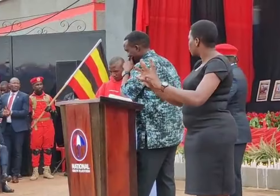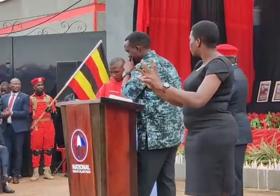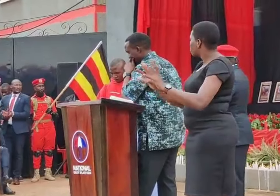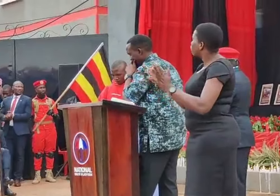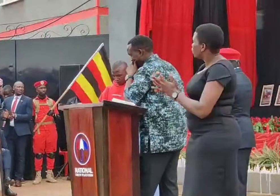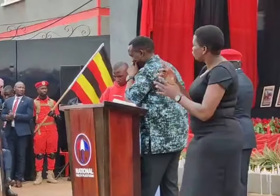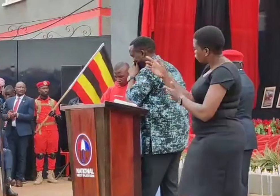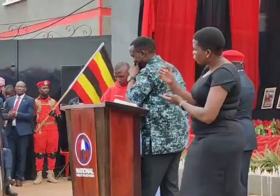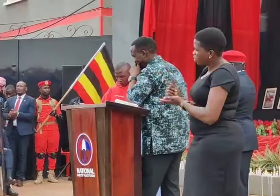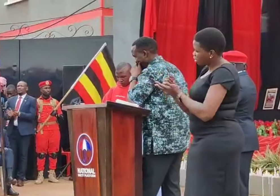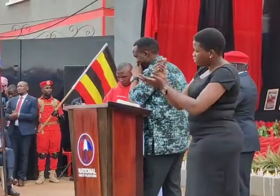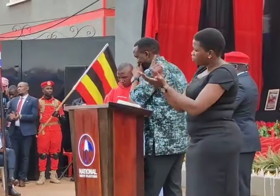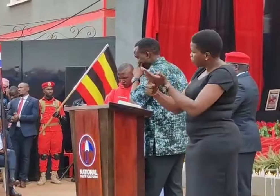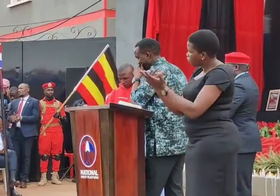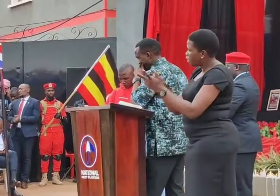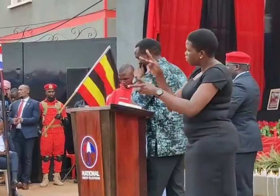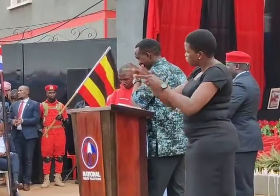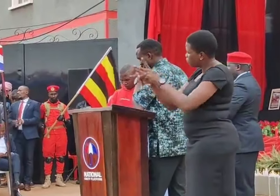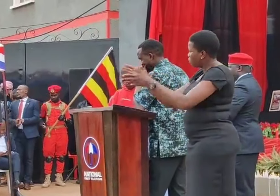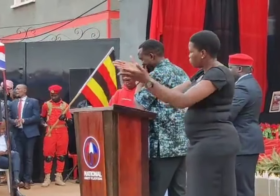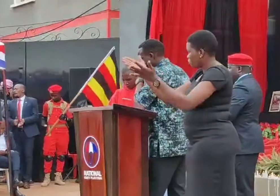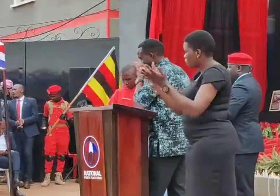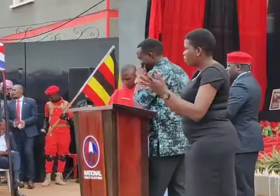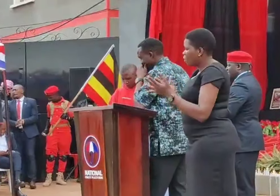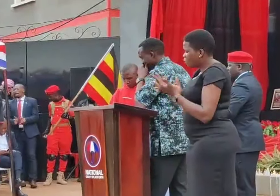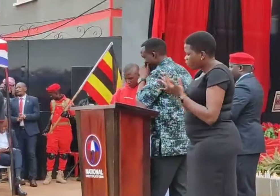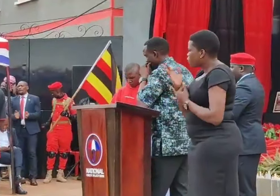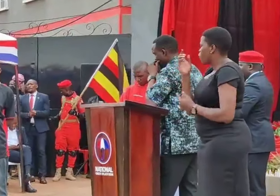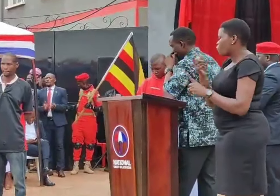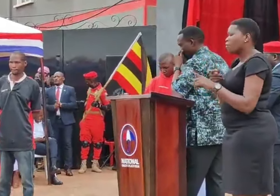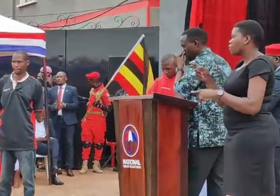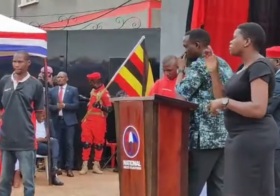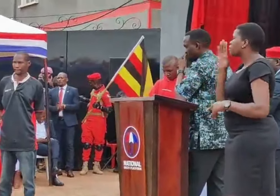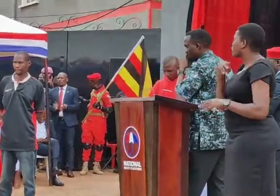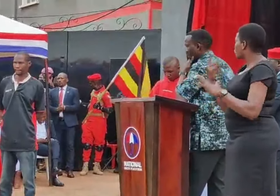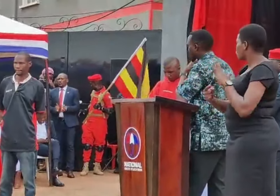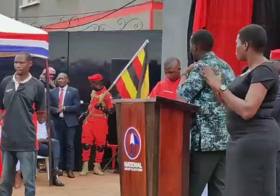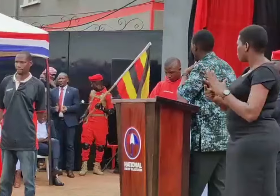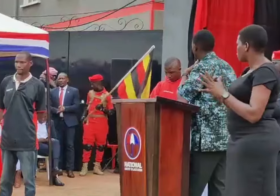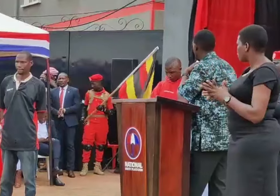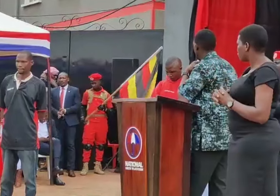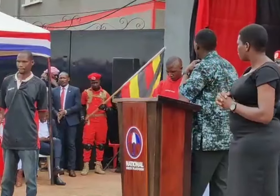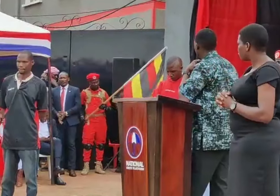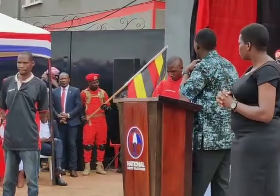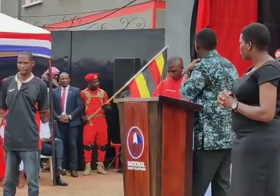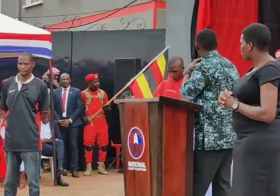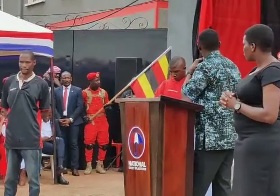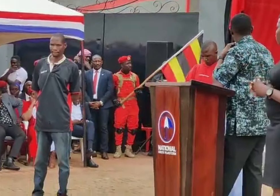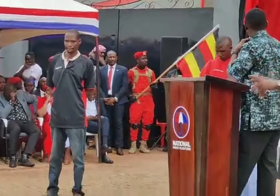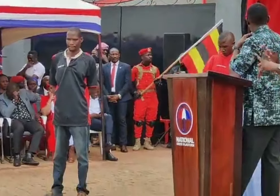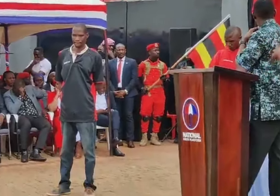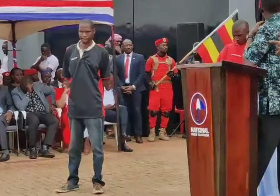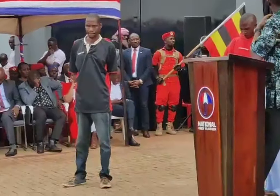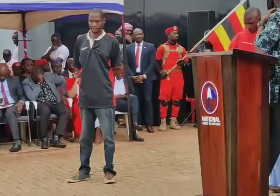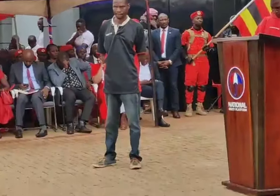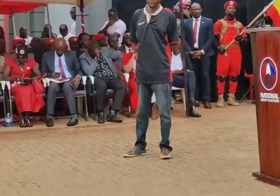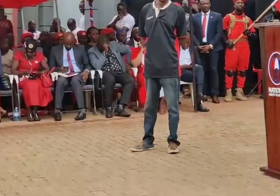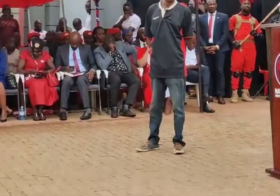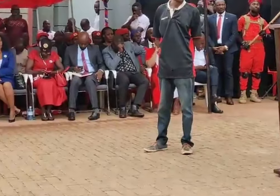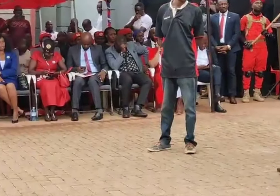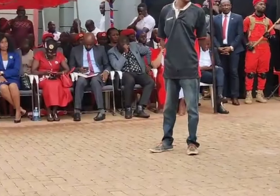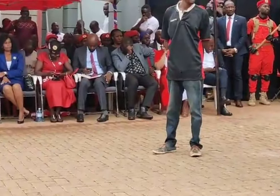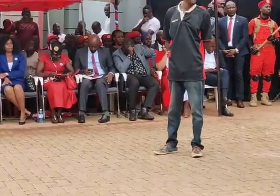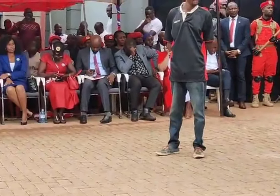and you help Ugandans go through, go out of this such kind of problem. But her worry is